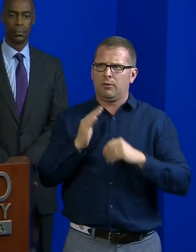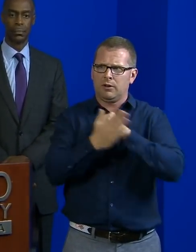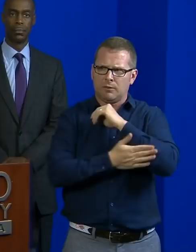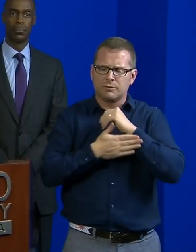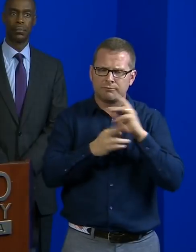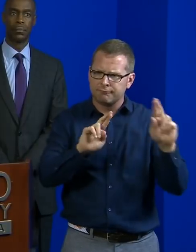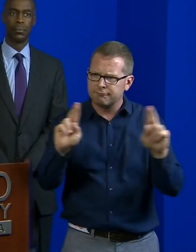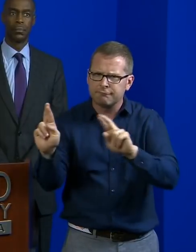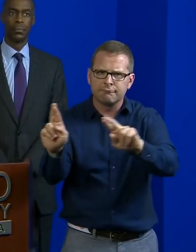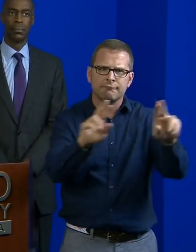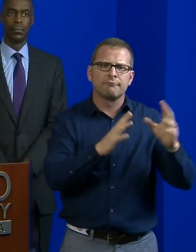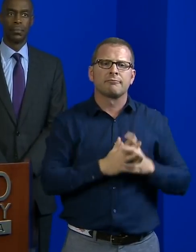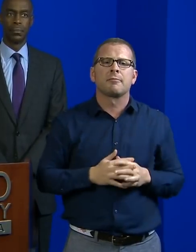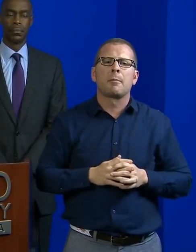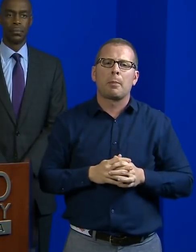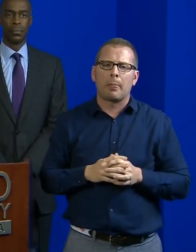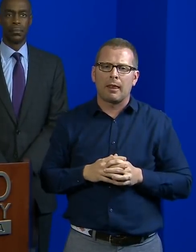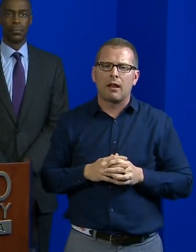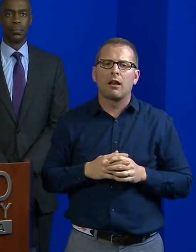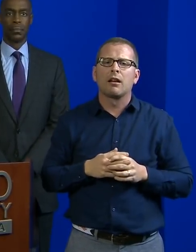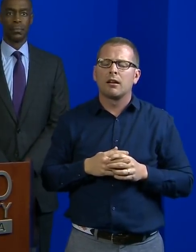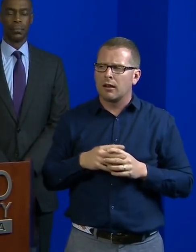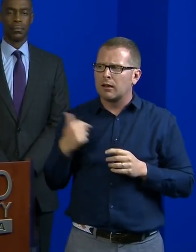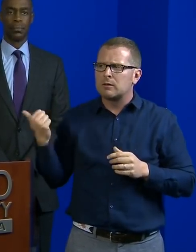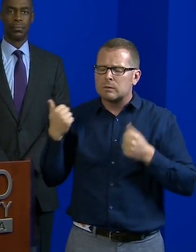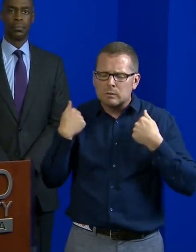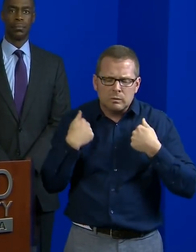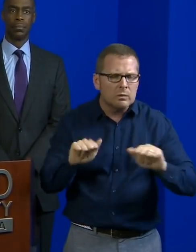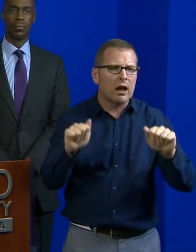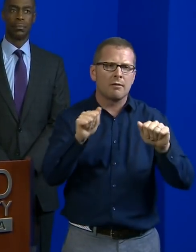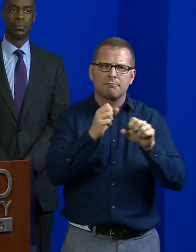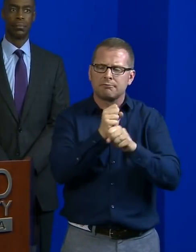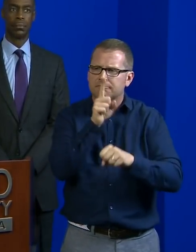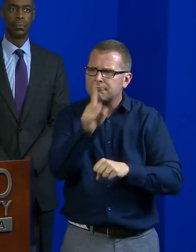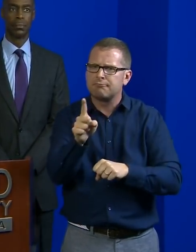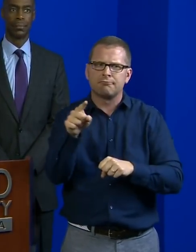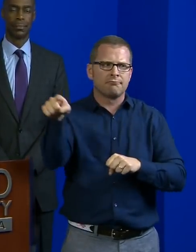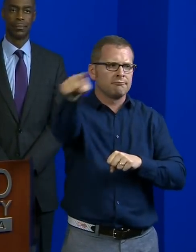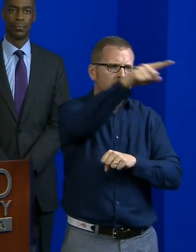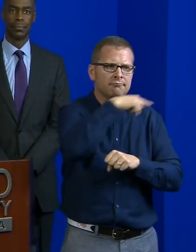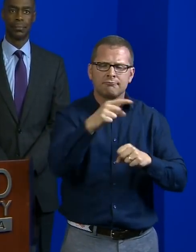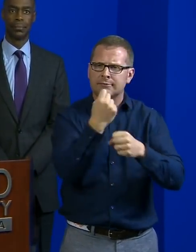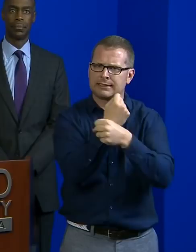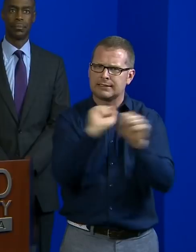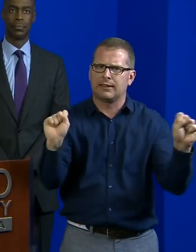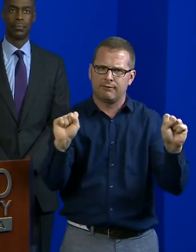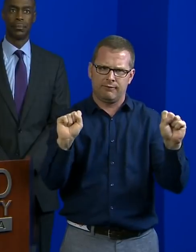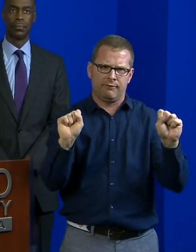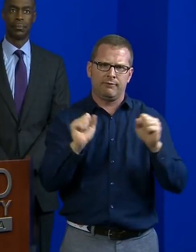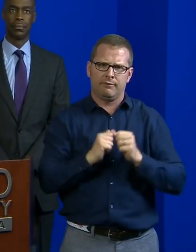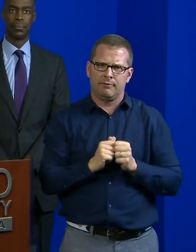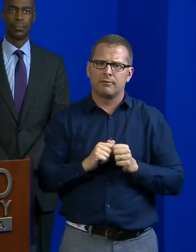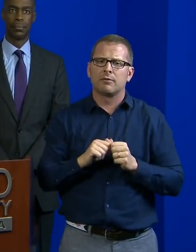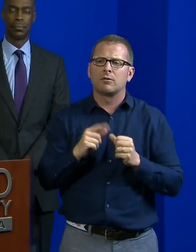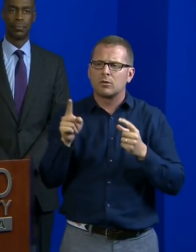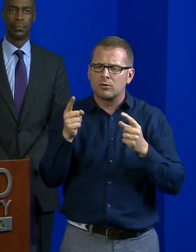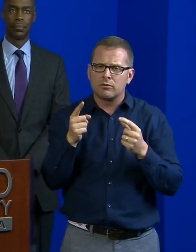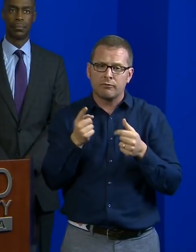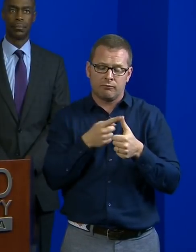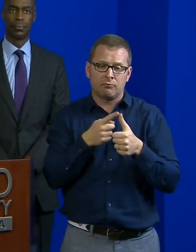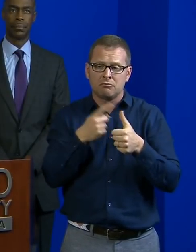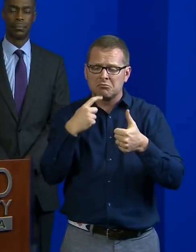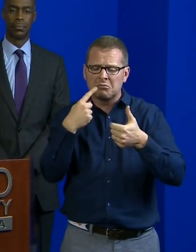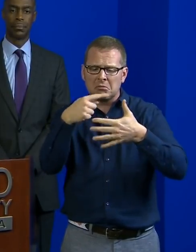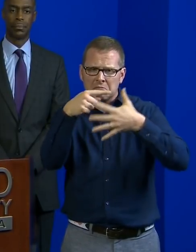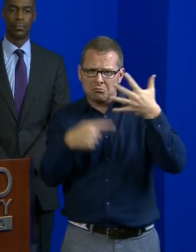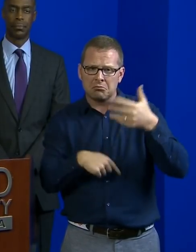safe and secure as is possible. But there are some things you can do for yourself to help us help you. One is your hurricane plan,